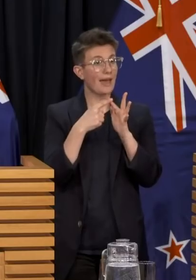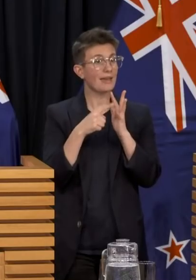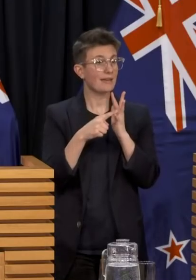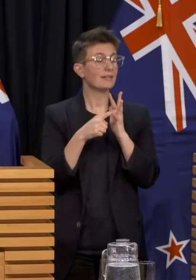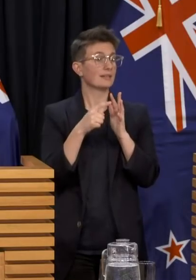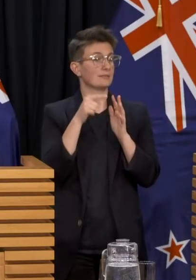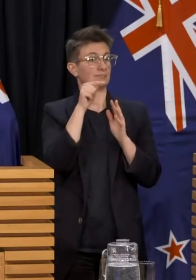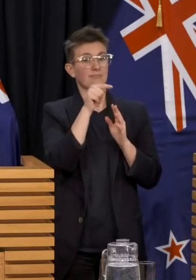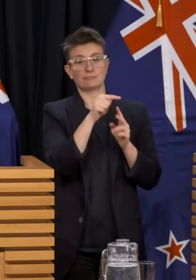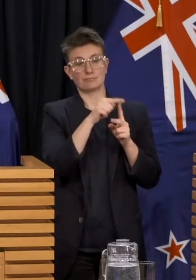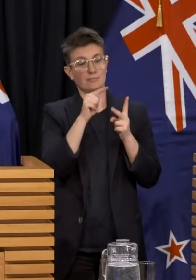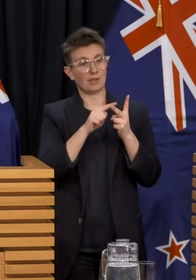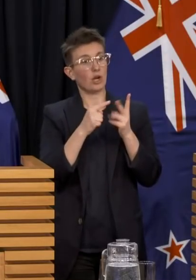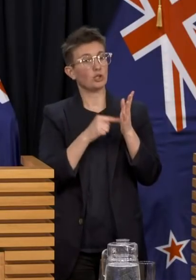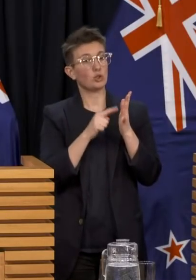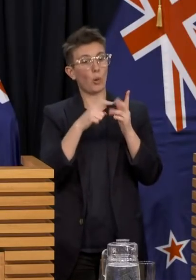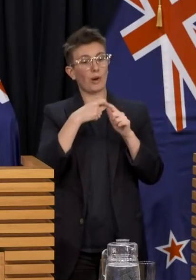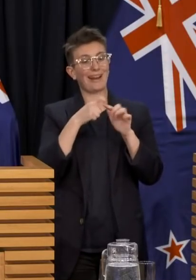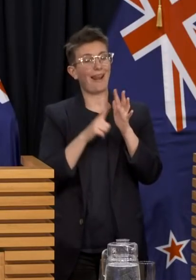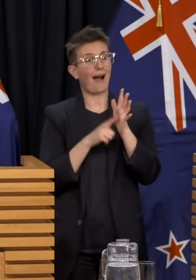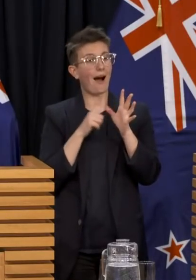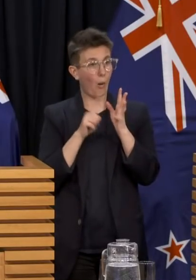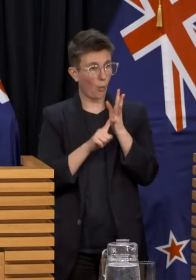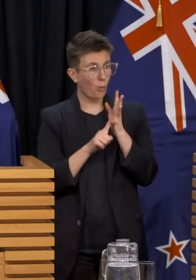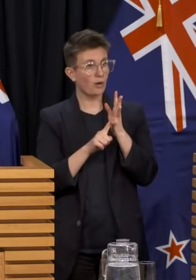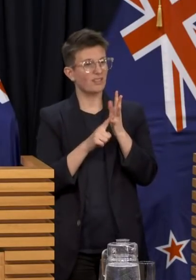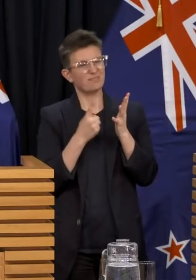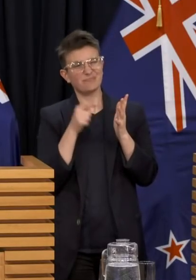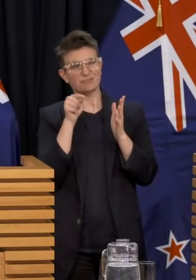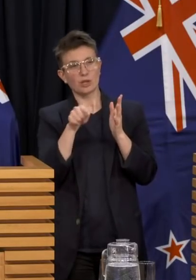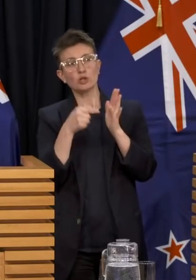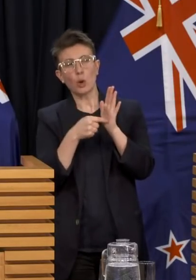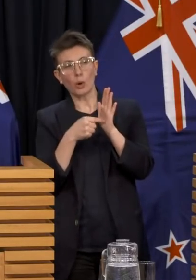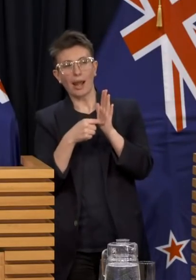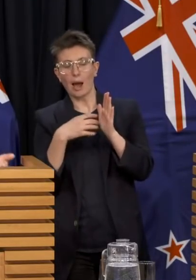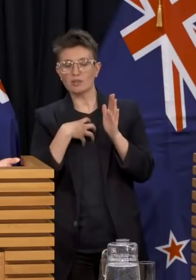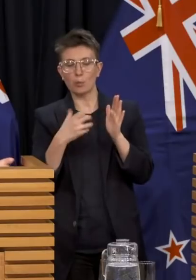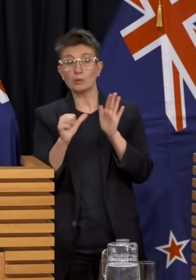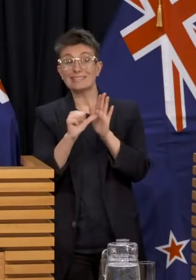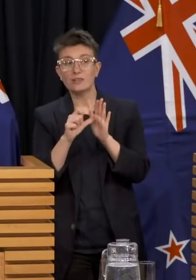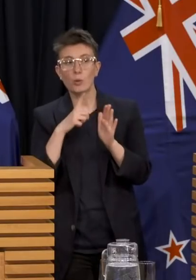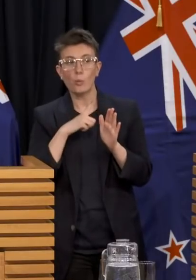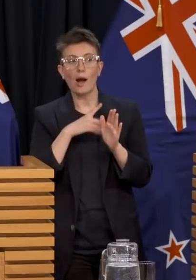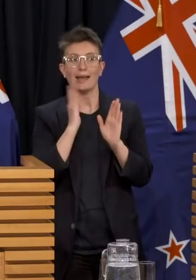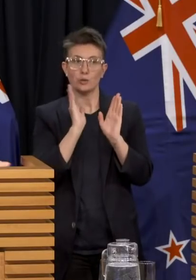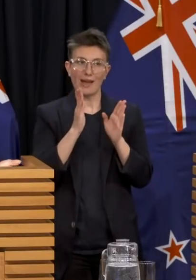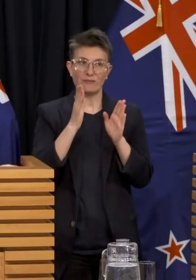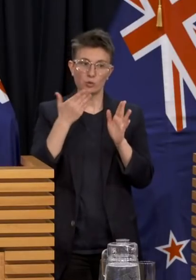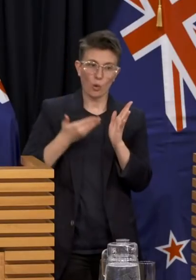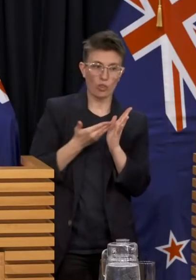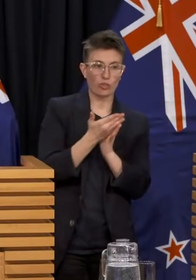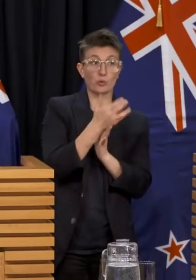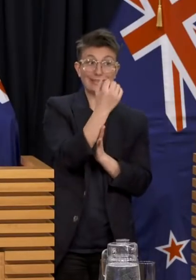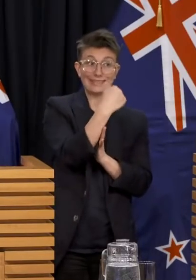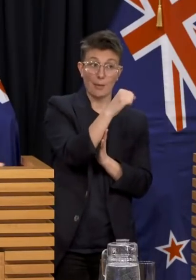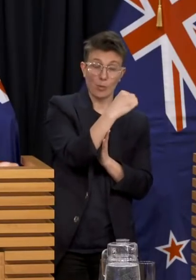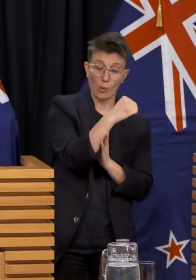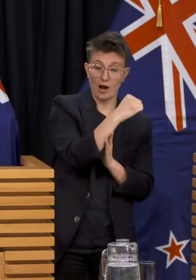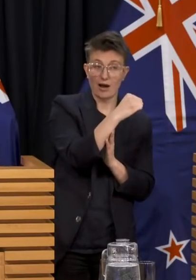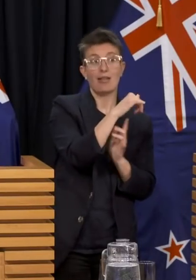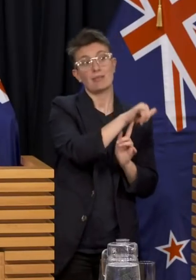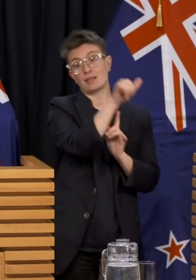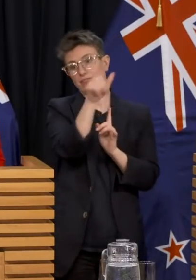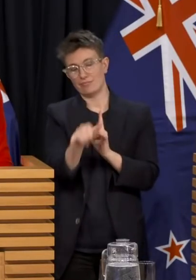into Tokelau through Samoa, and so that adds a little extra layer of complication. But that is the reason we are treating the realm